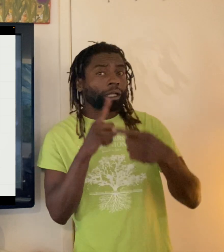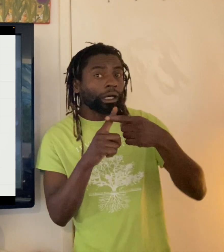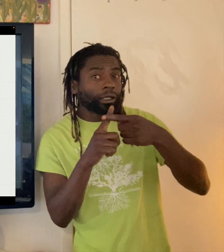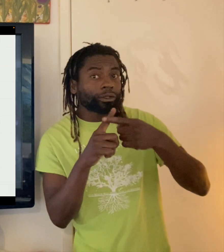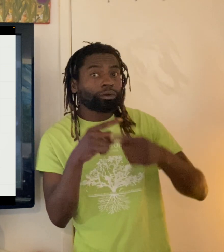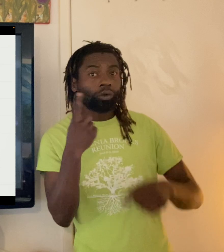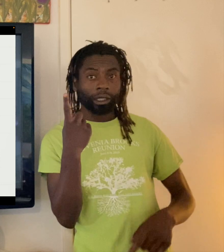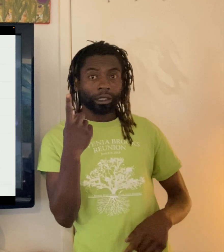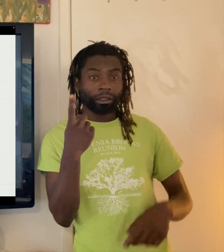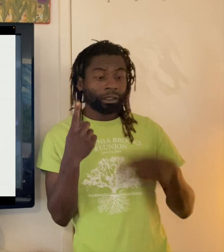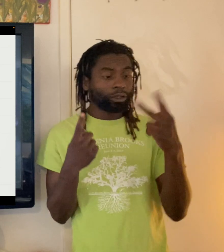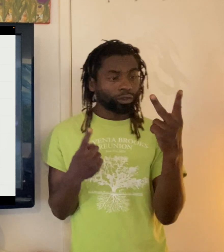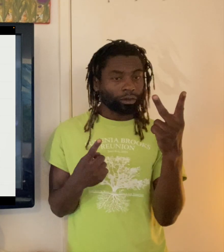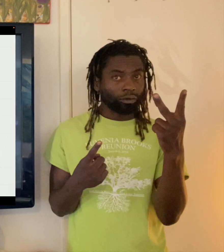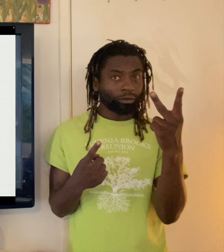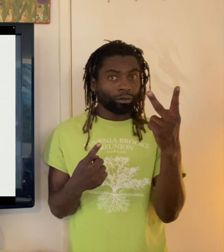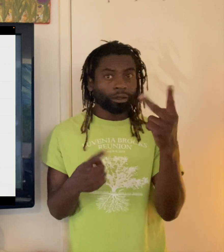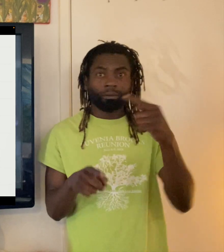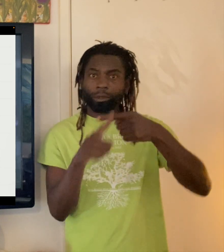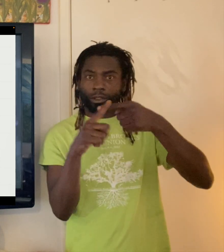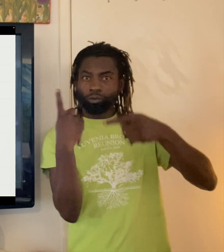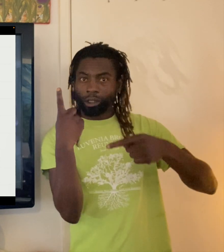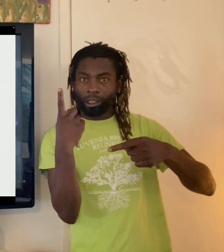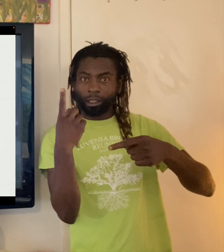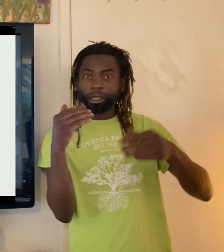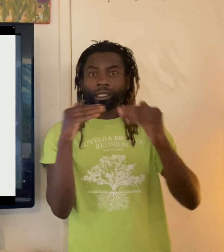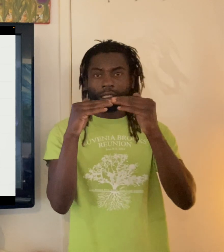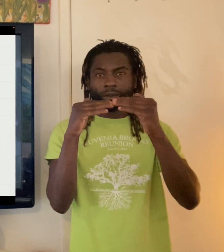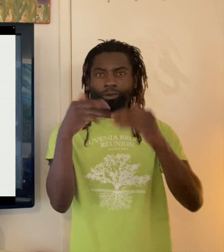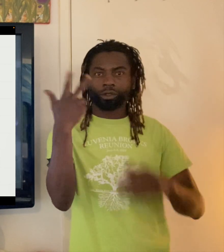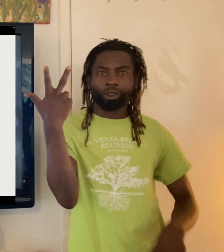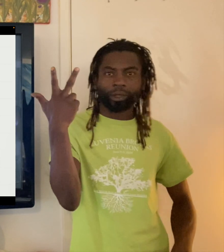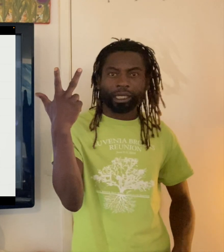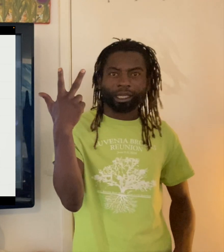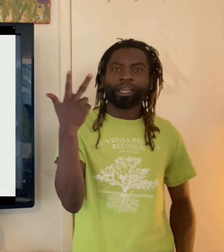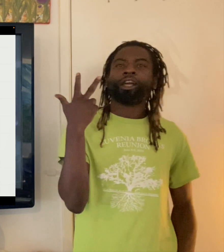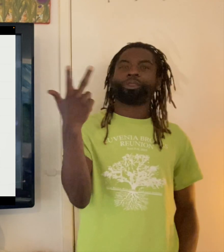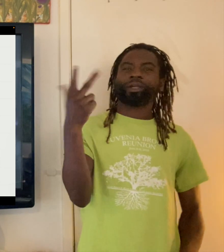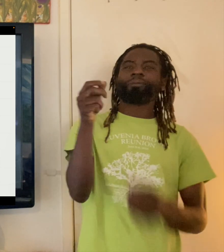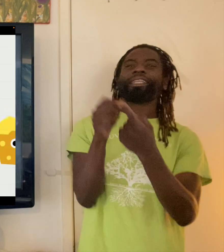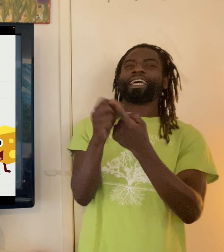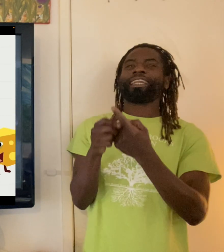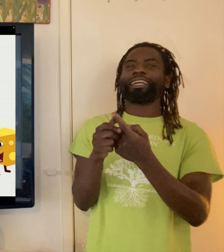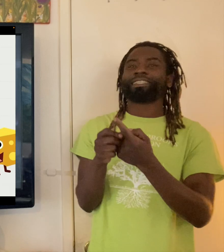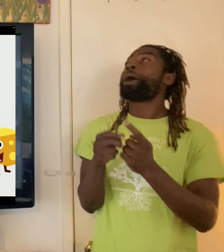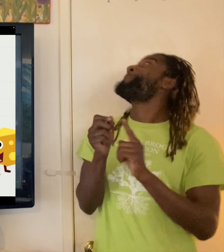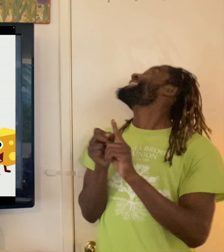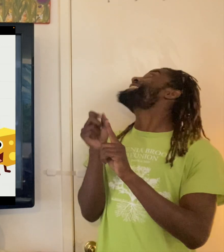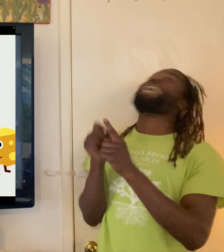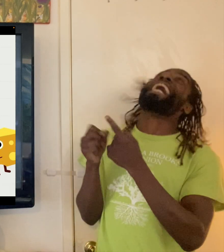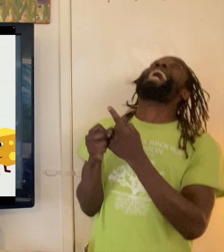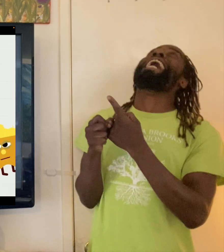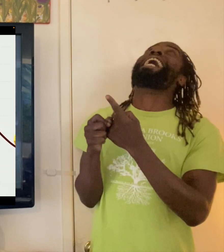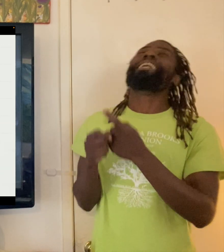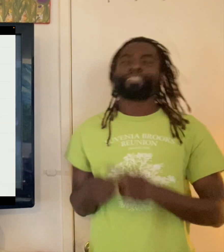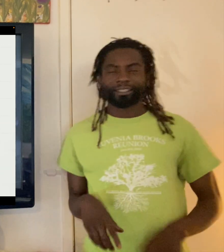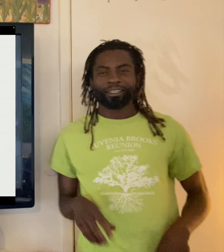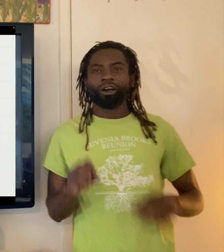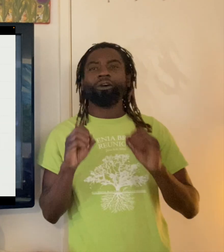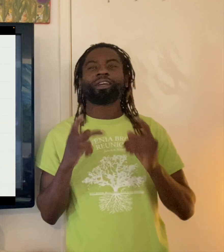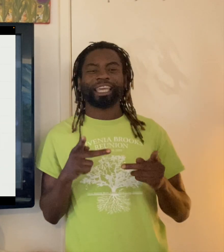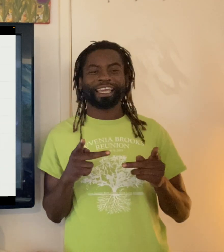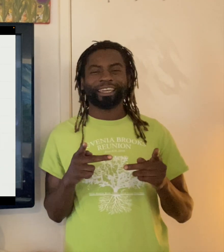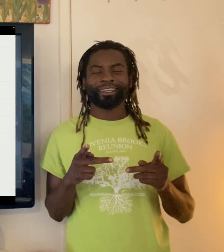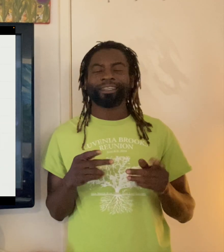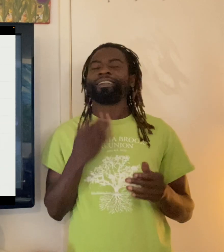more, we know that 2 plus 1 is 3. 3 bananas! Bananas! Okay, you